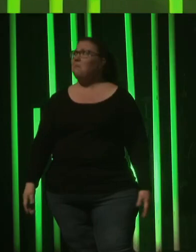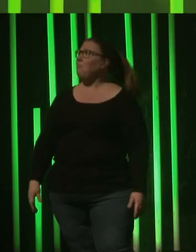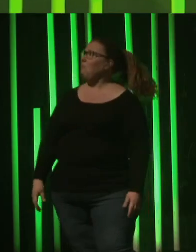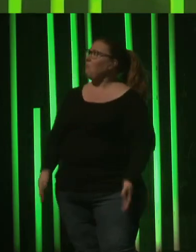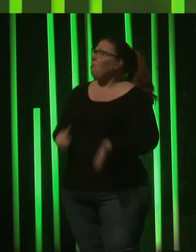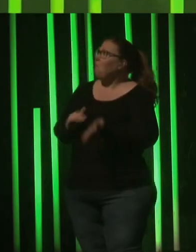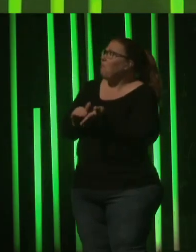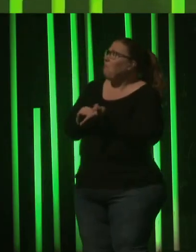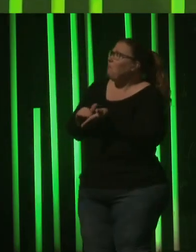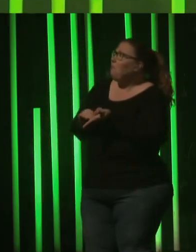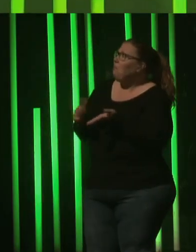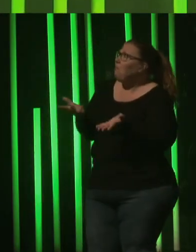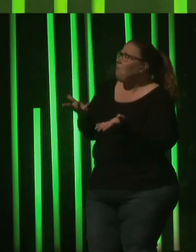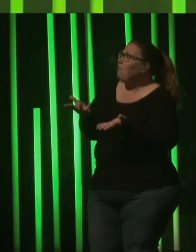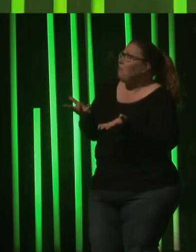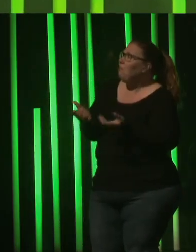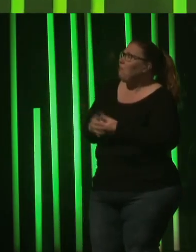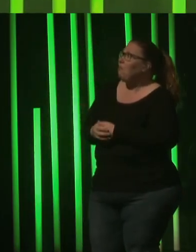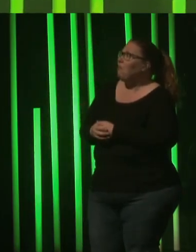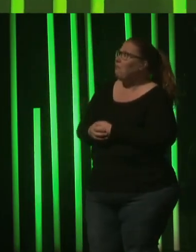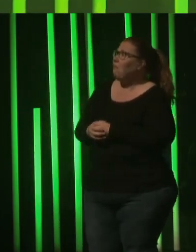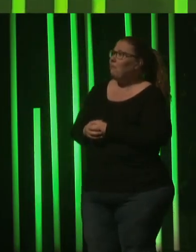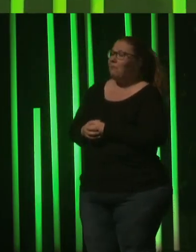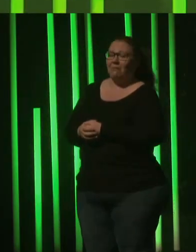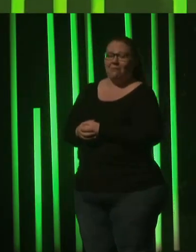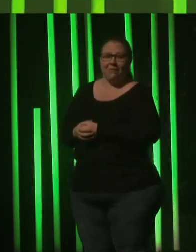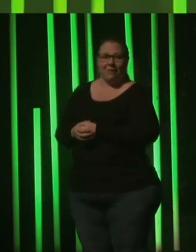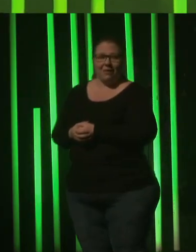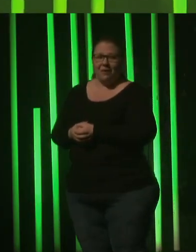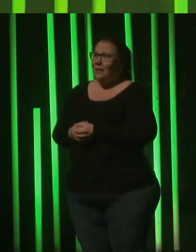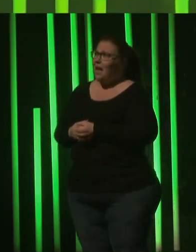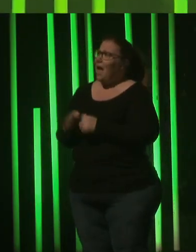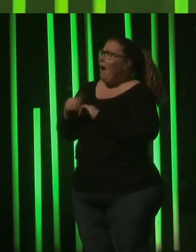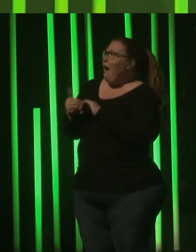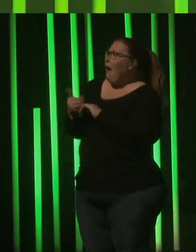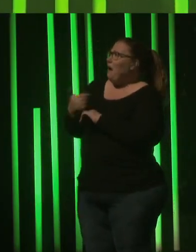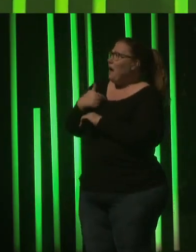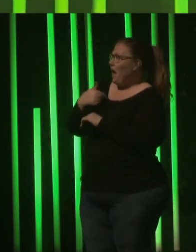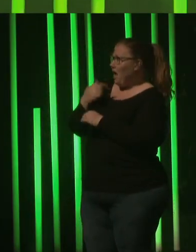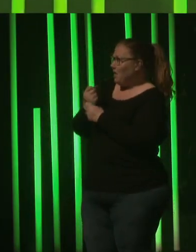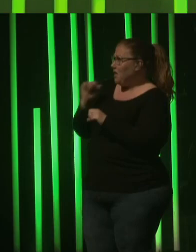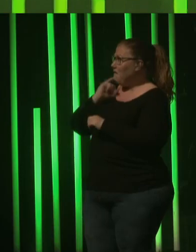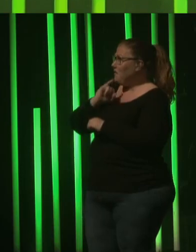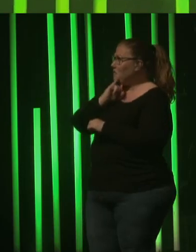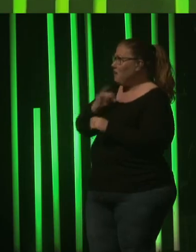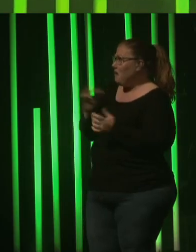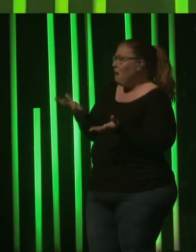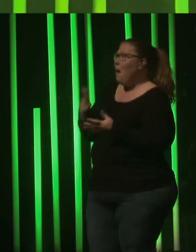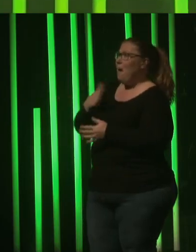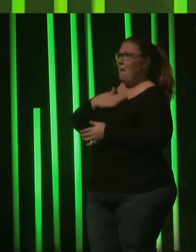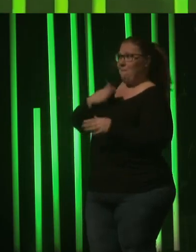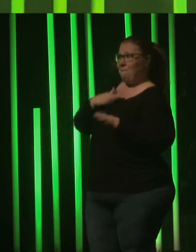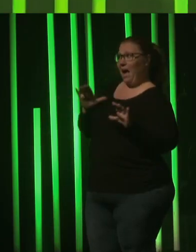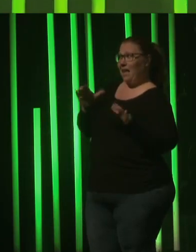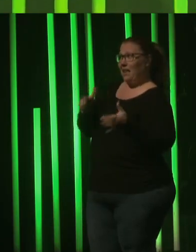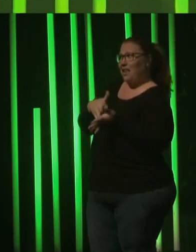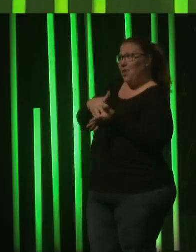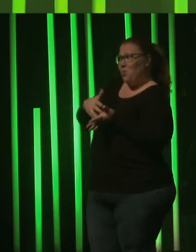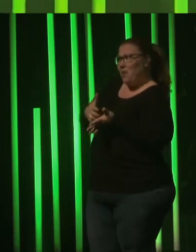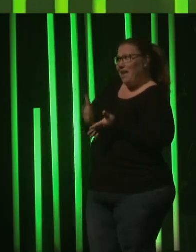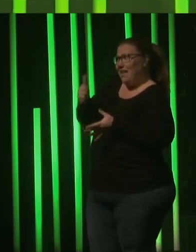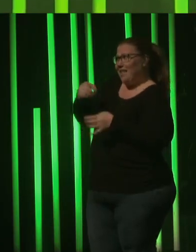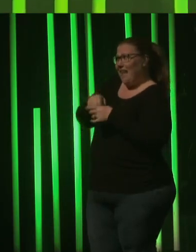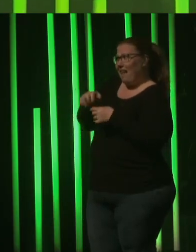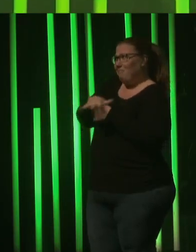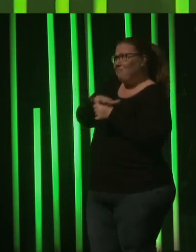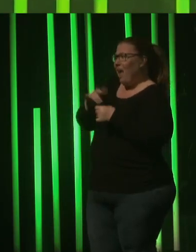Pardon me, my Lord. Gideon replied, how can I save Israel? My clan is the weakest in